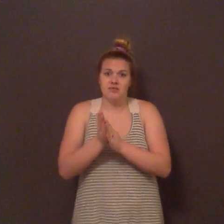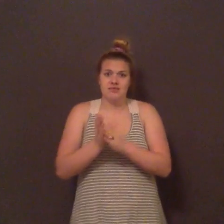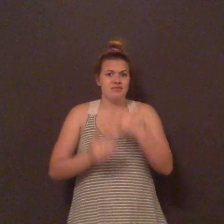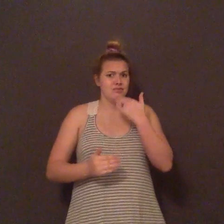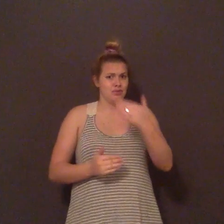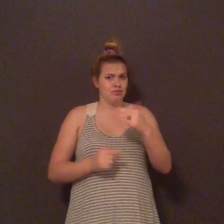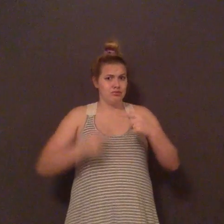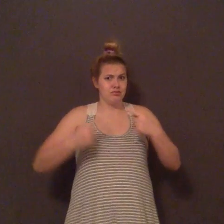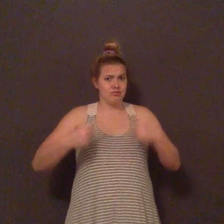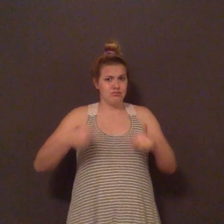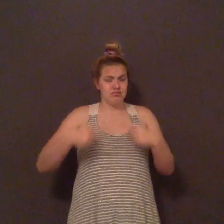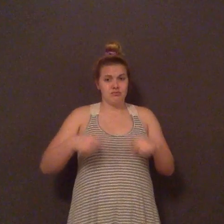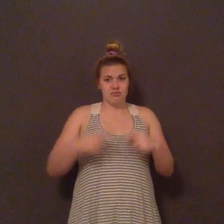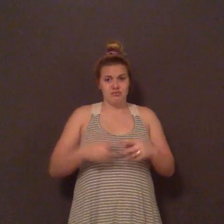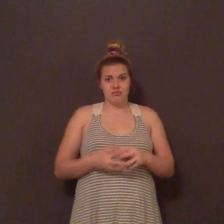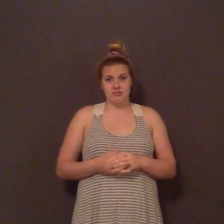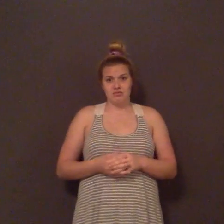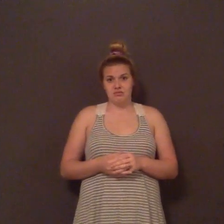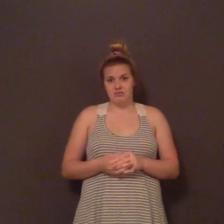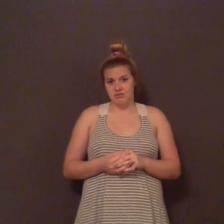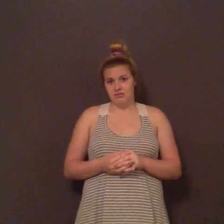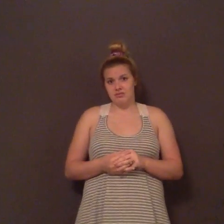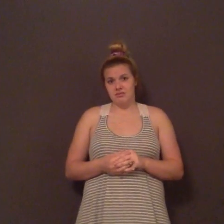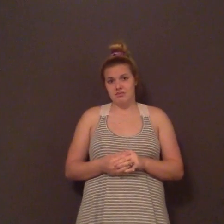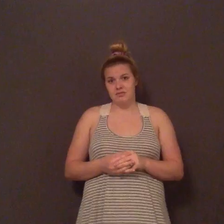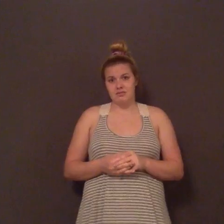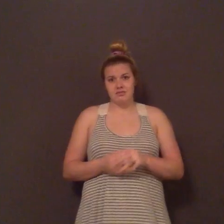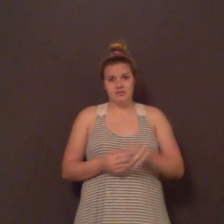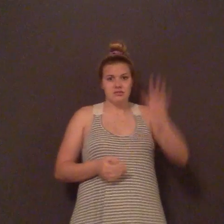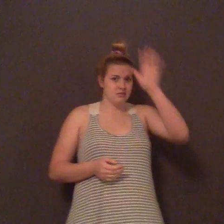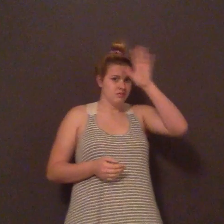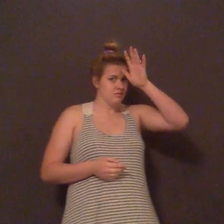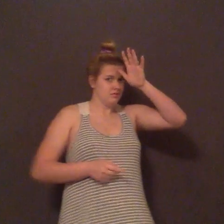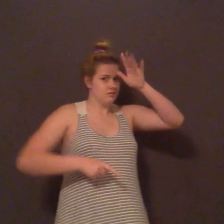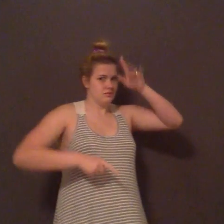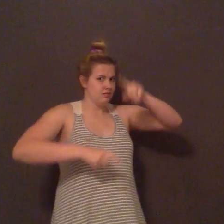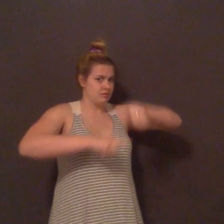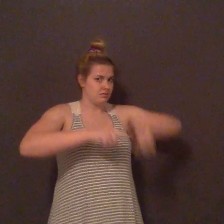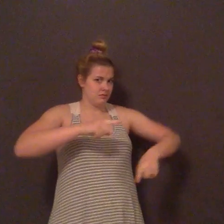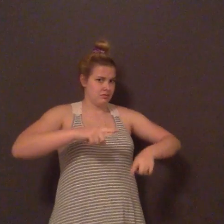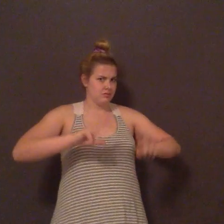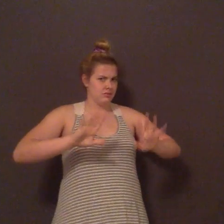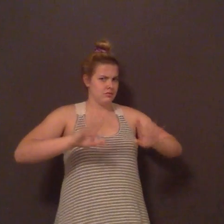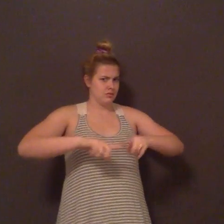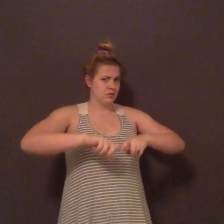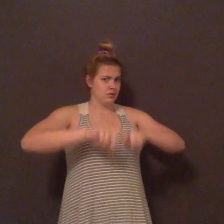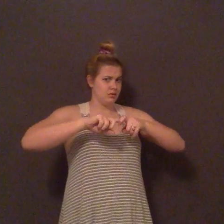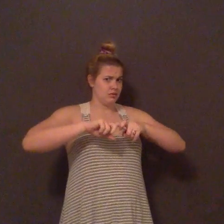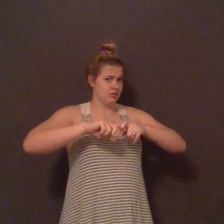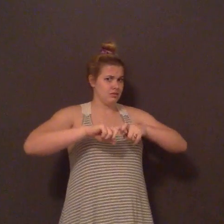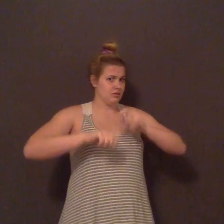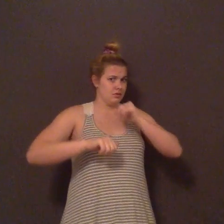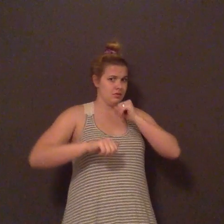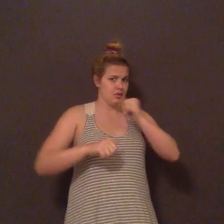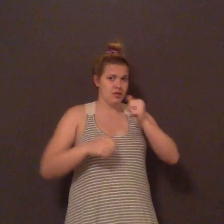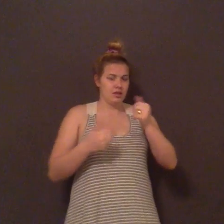prepared text. That's done all the time. But, Dad, you can't. Now, wait a minute, Professor Kamen. I did not come in here with any intention of doing a debate